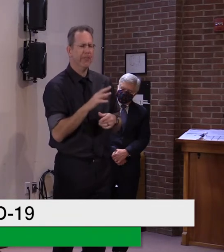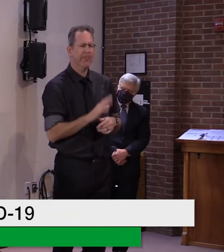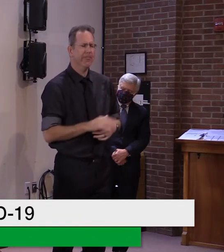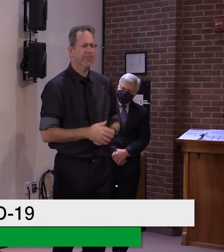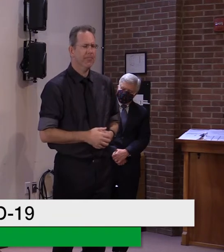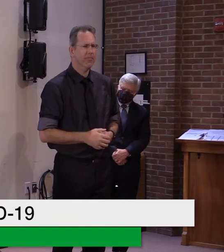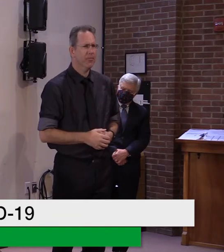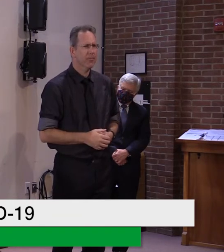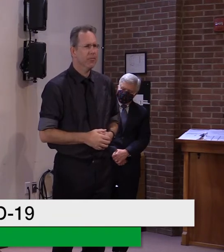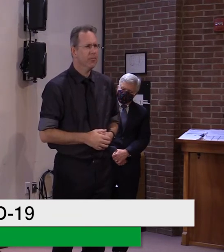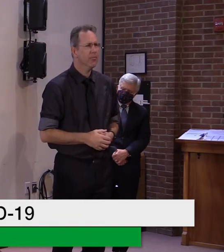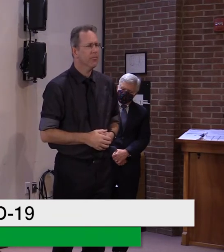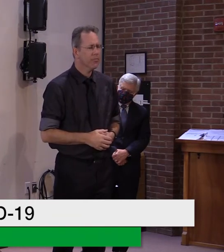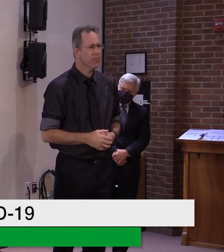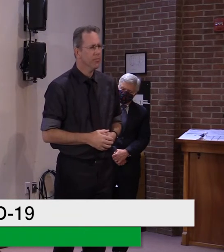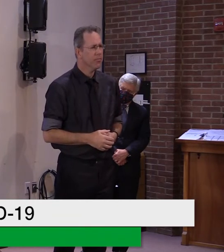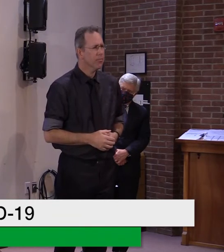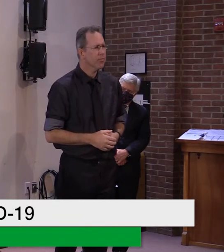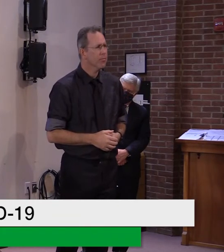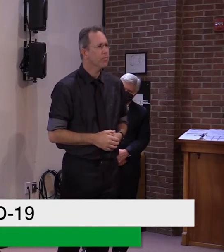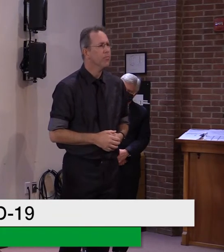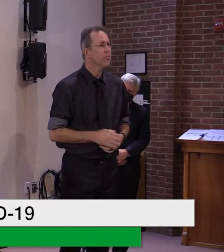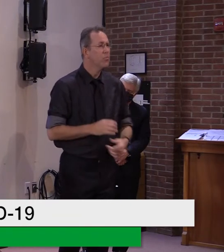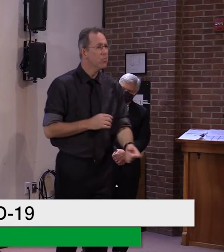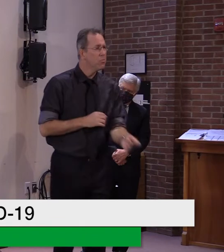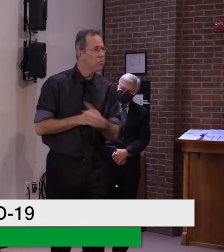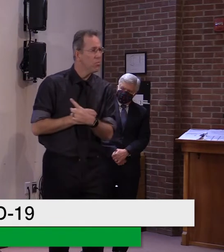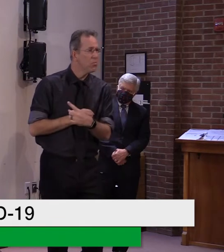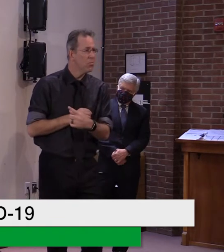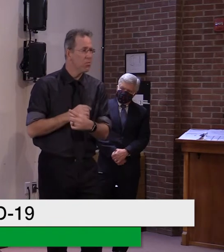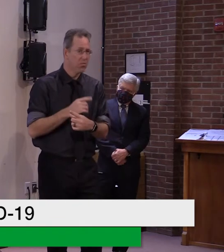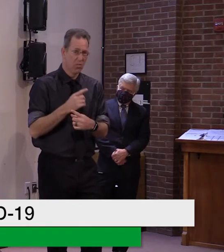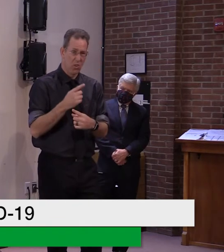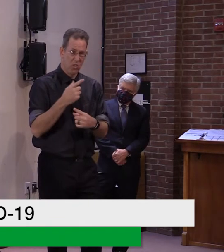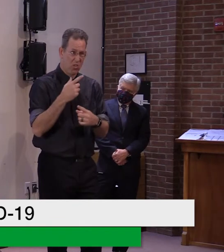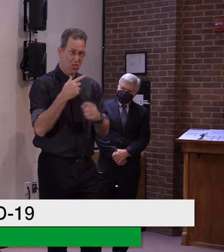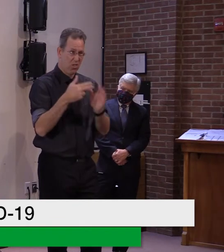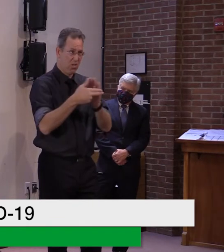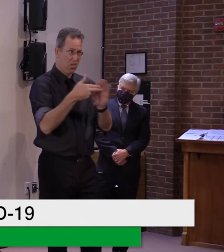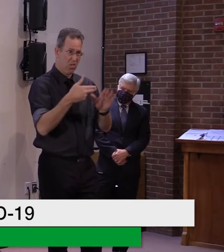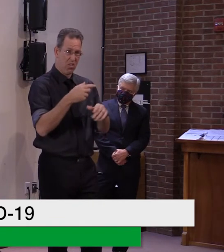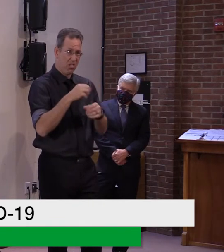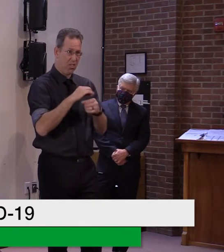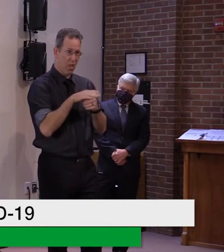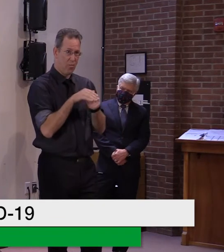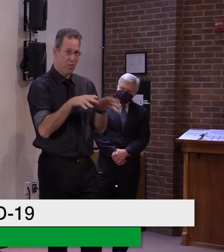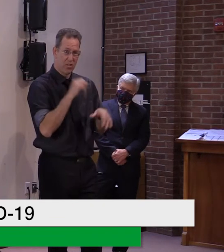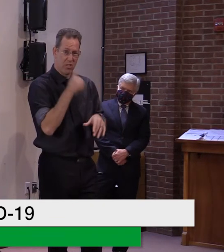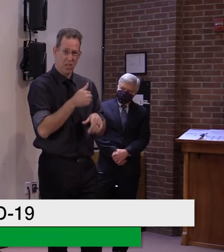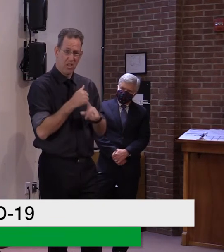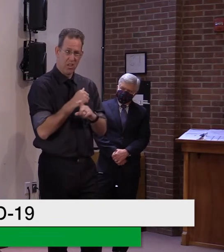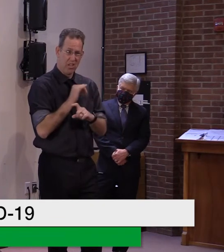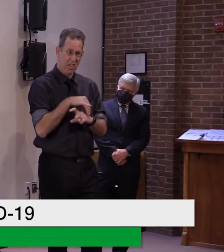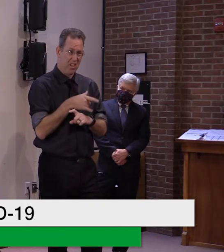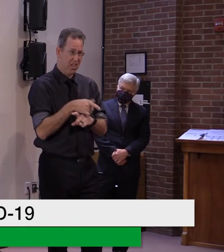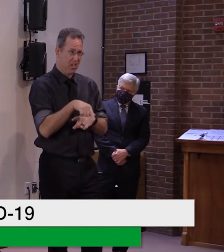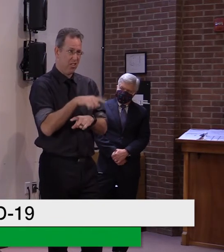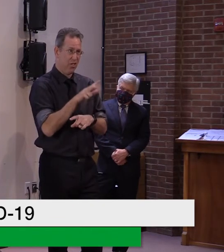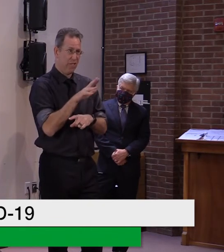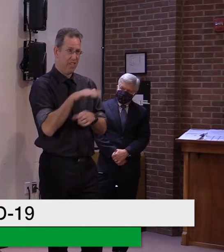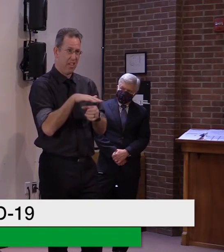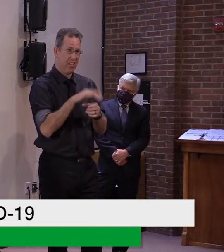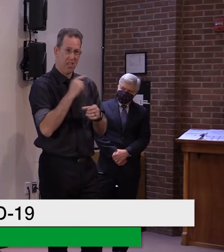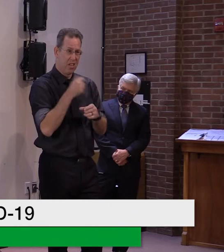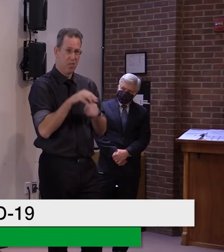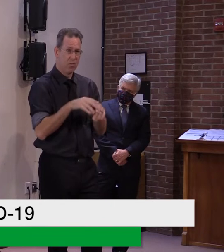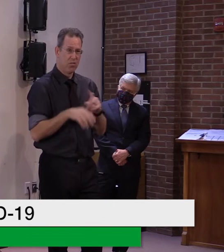so if you guys aren't really seeing it as an episode that means that you're not going to um coordinate with them against anything like contact